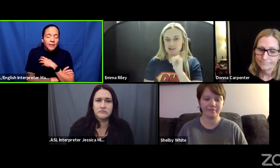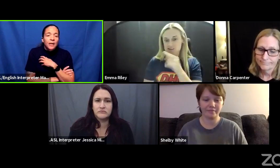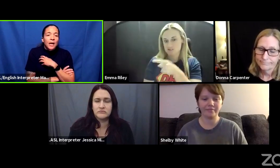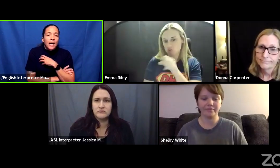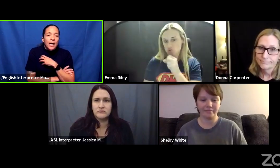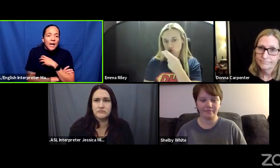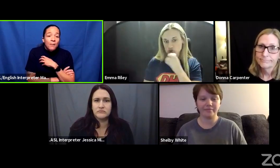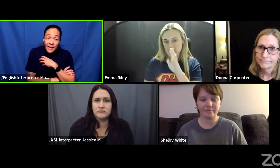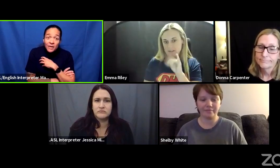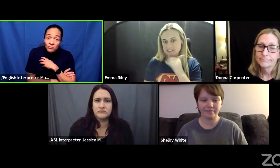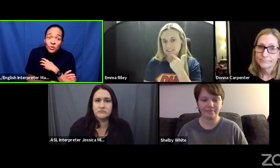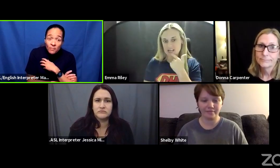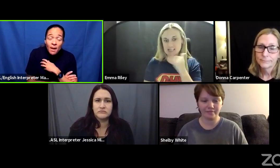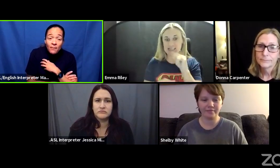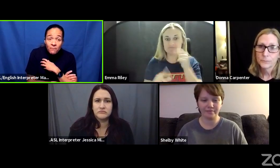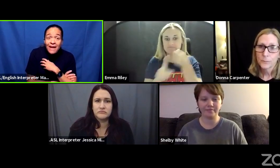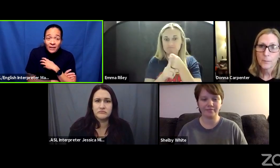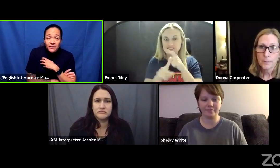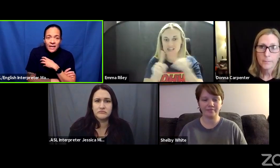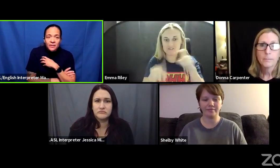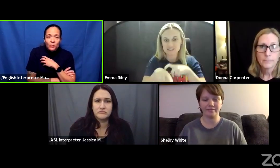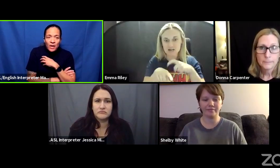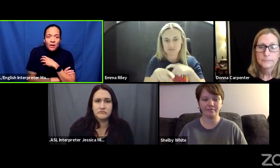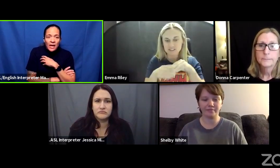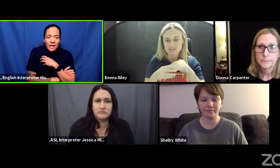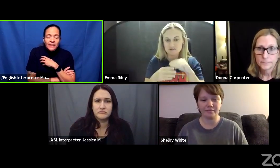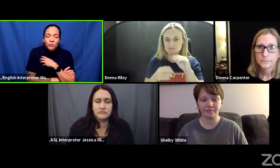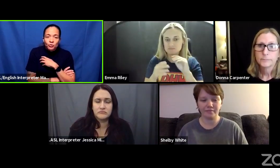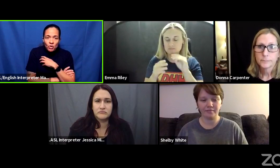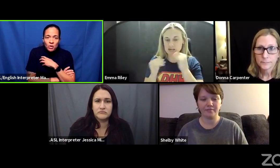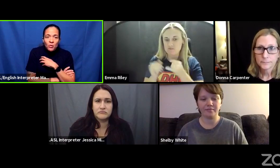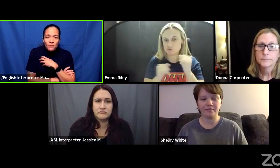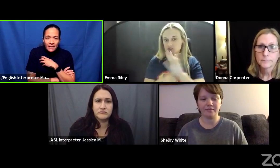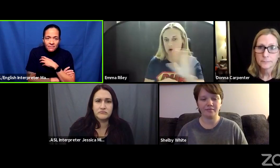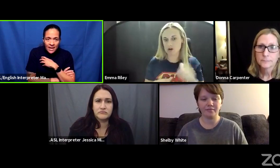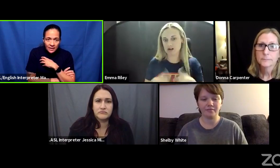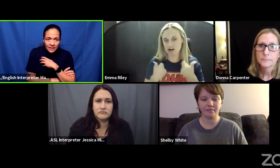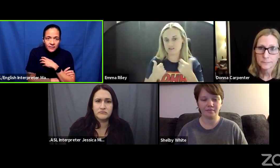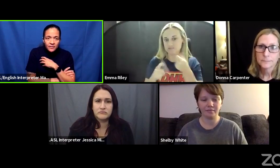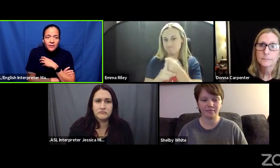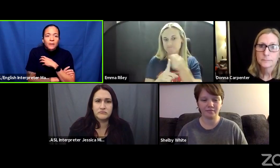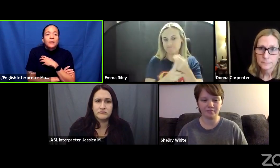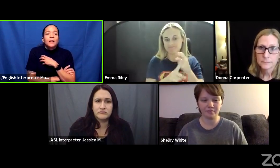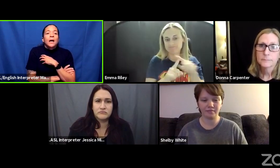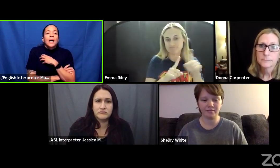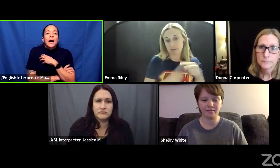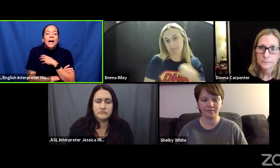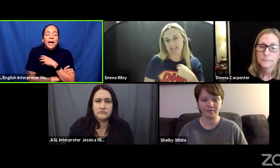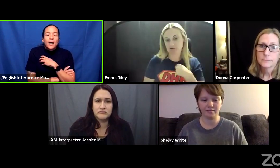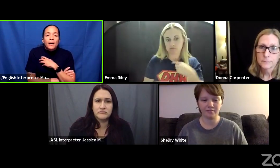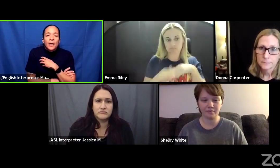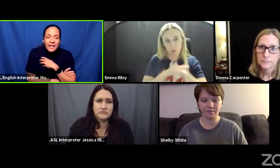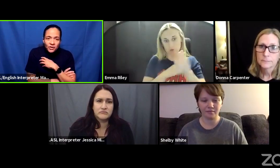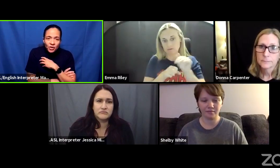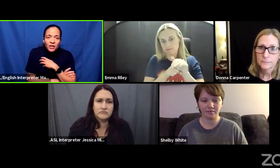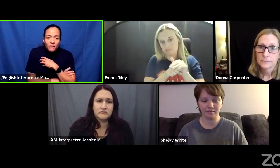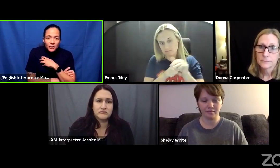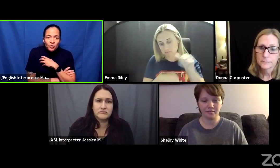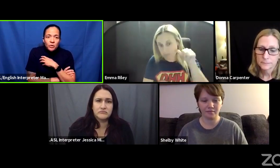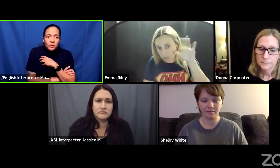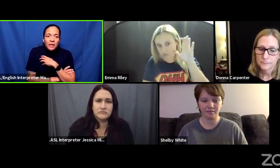ways, and balance as well. And I do struggle with my balance.